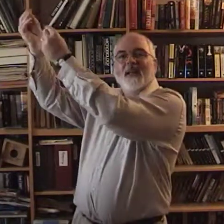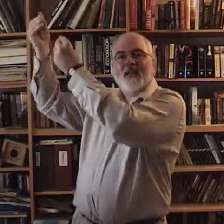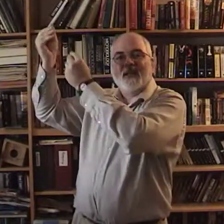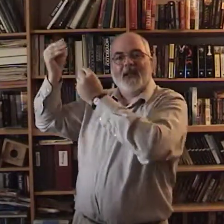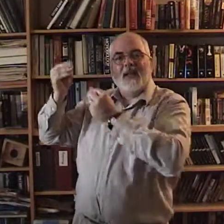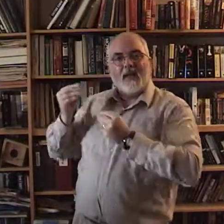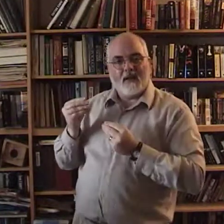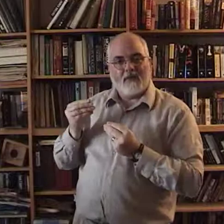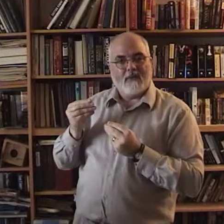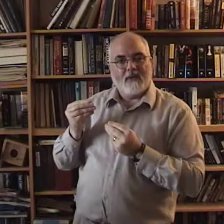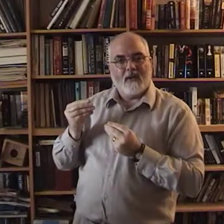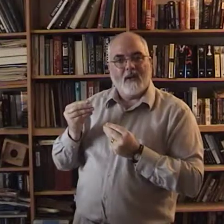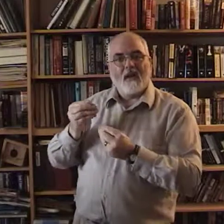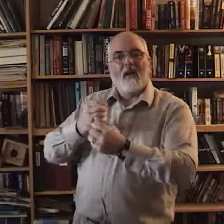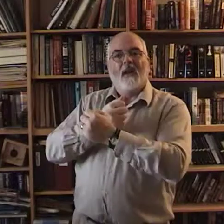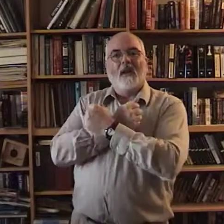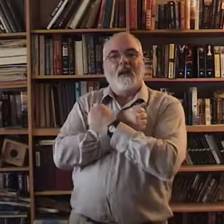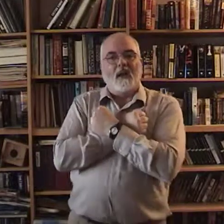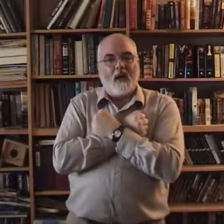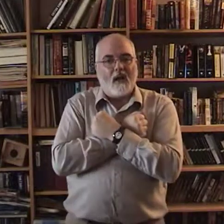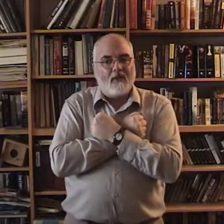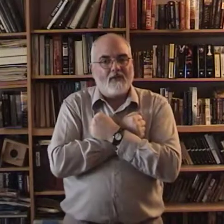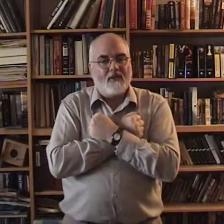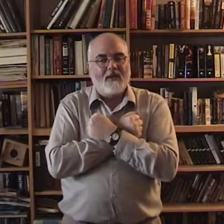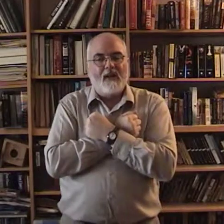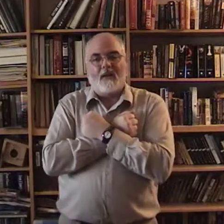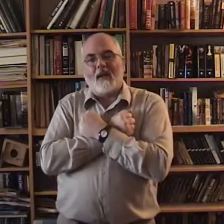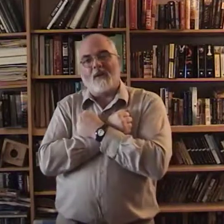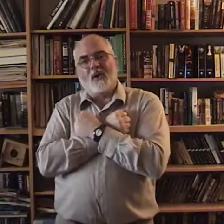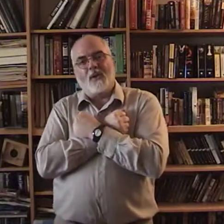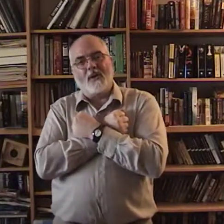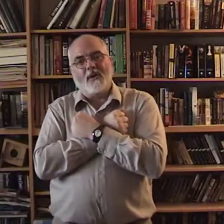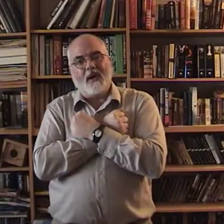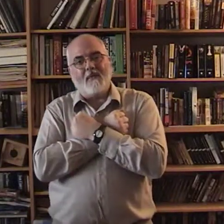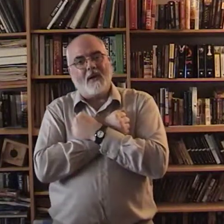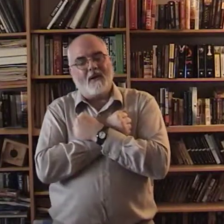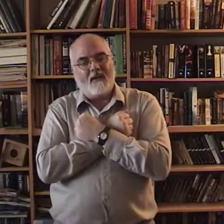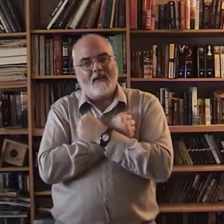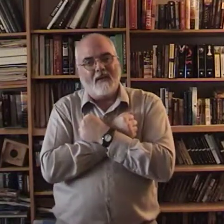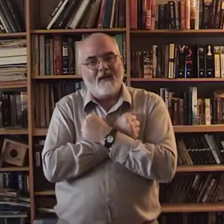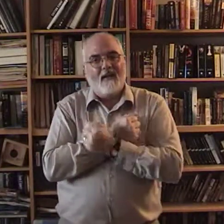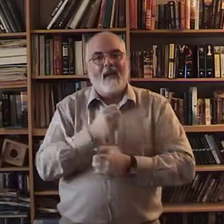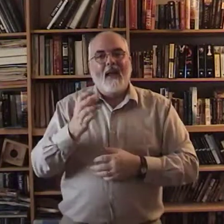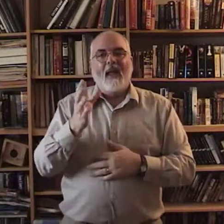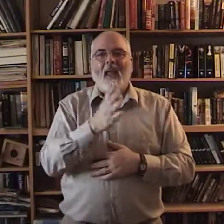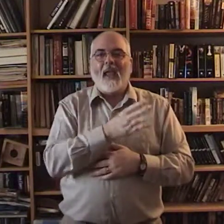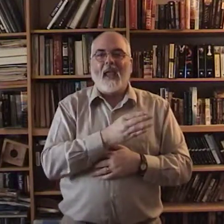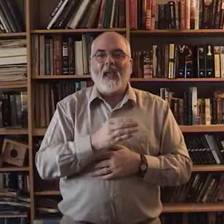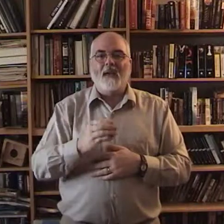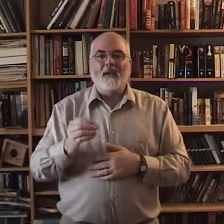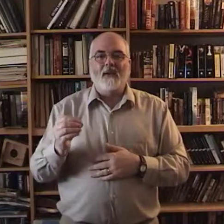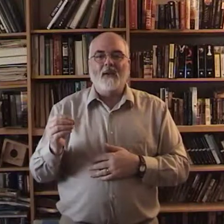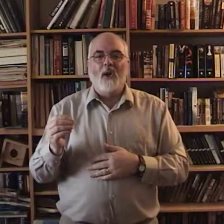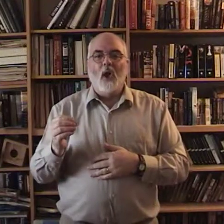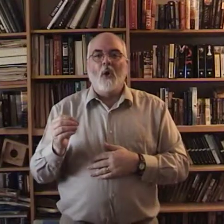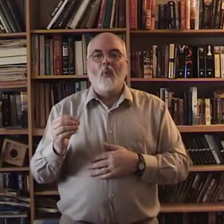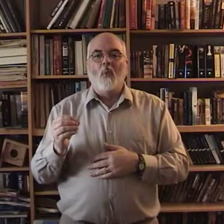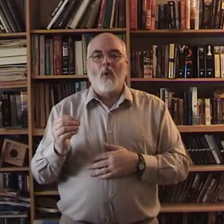to give love, like you're holding your teddy bear, and